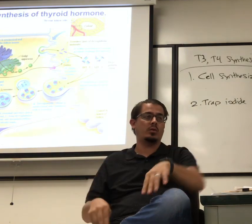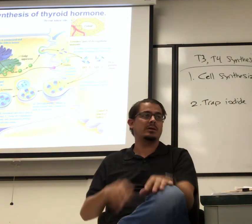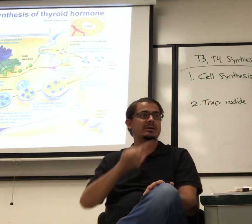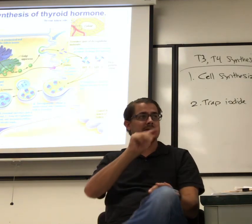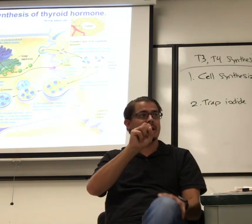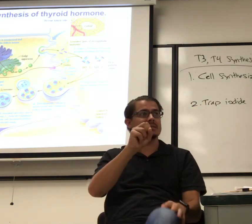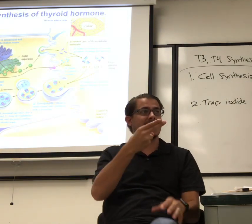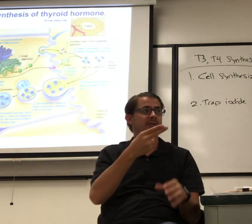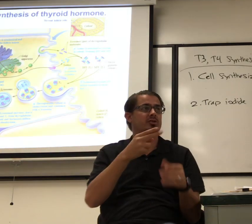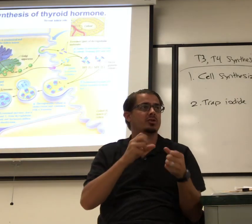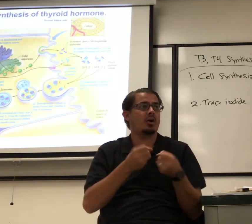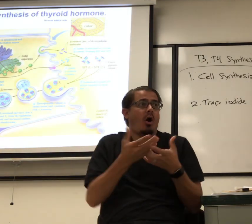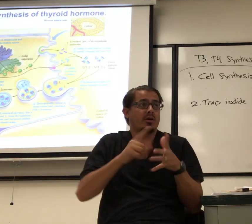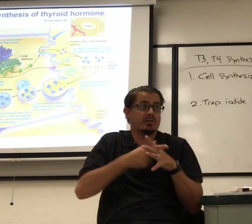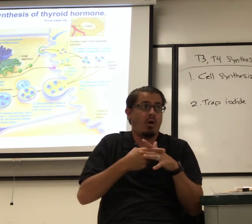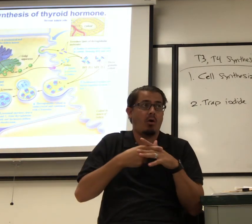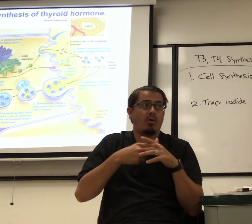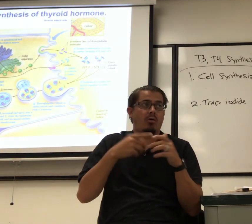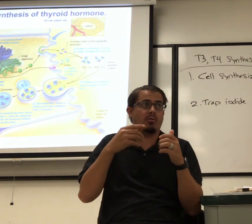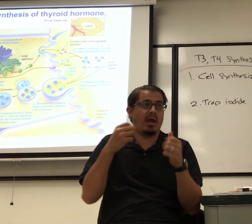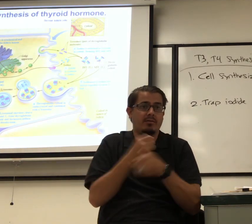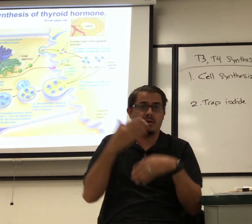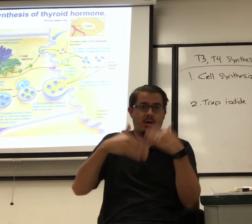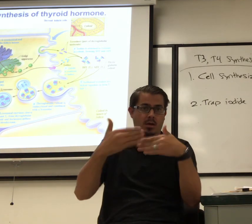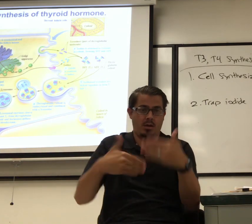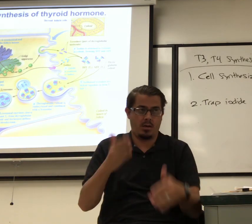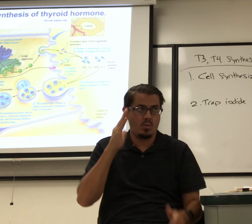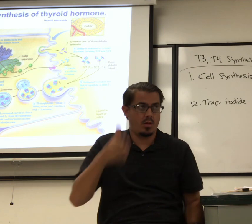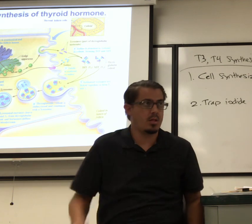by TSH, thyroid stimulating hormone.